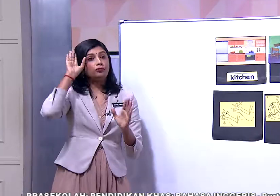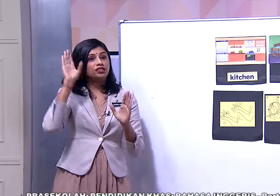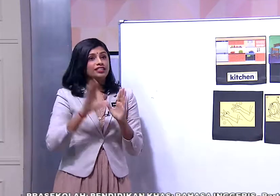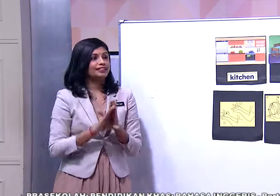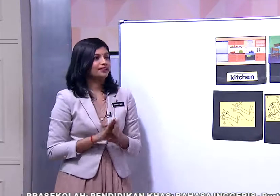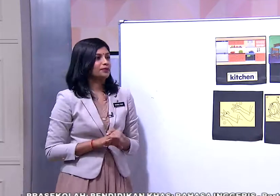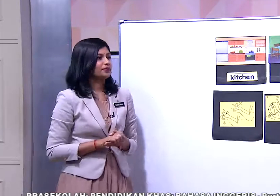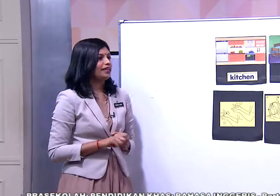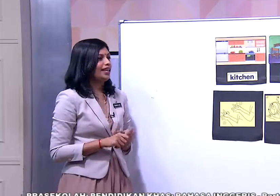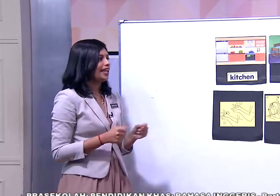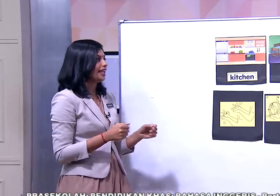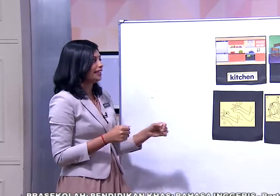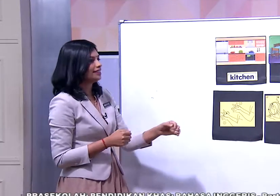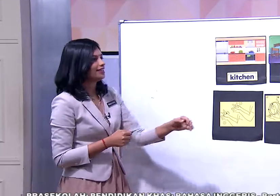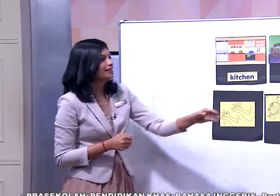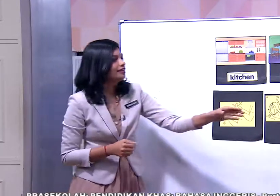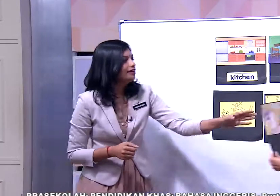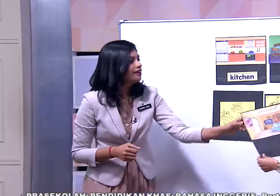Living room. Yay. Alright.